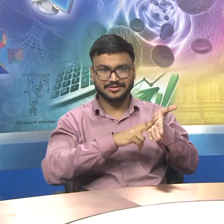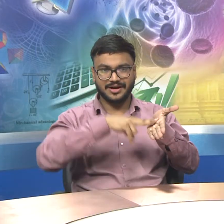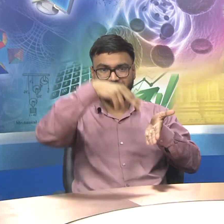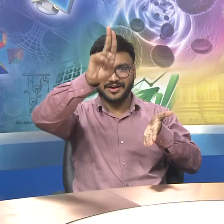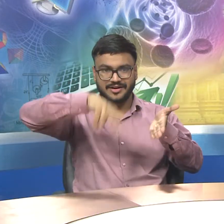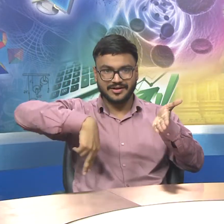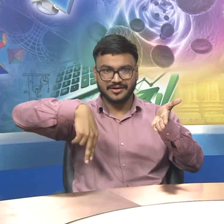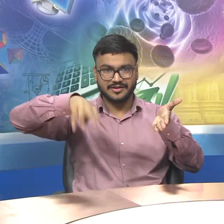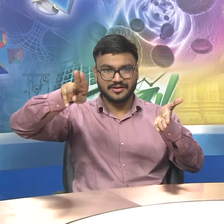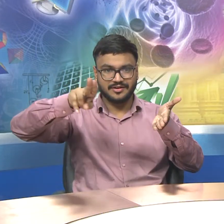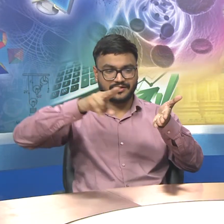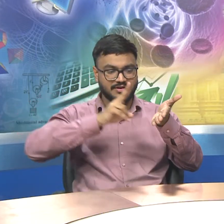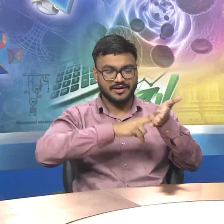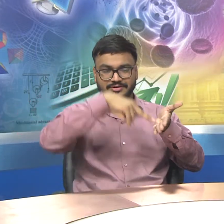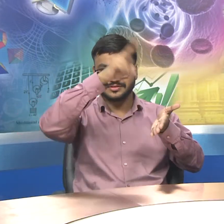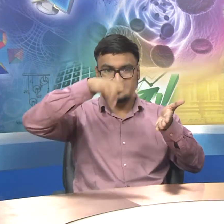Amazon and then after sign.